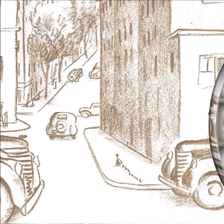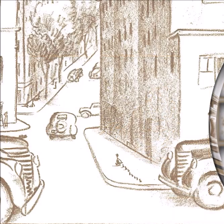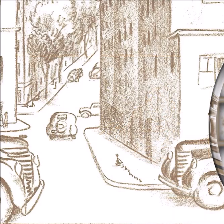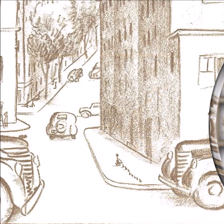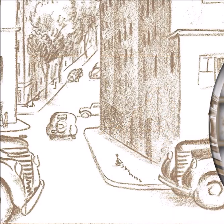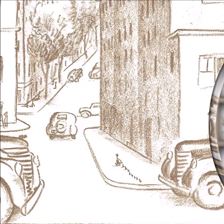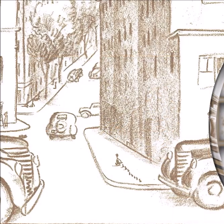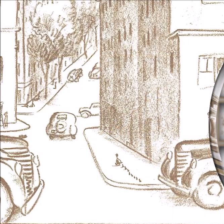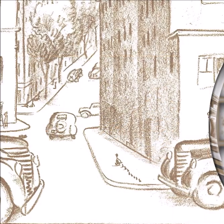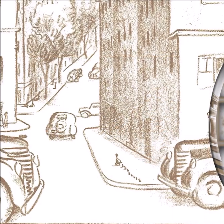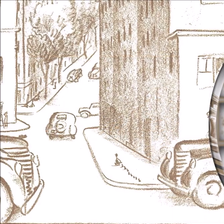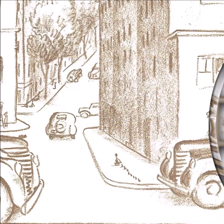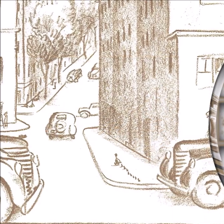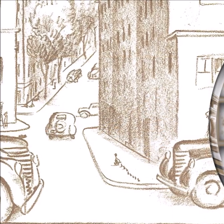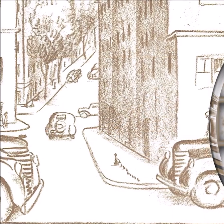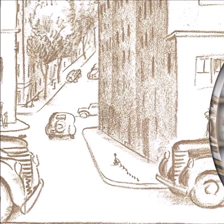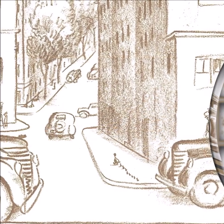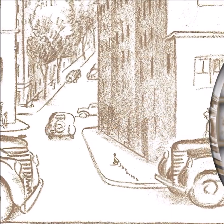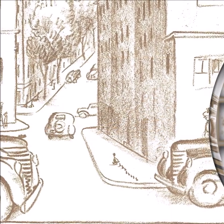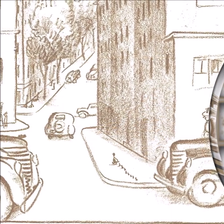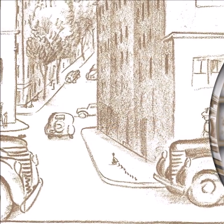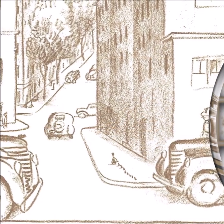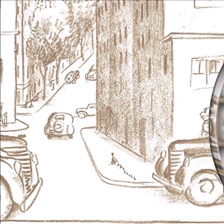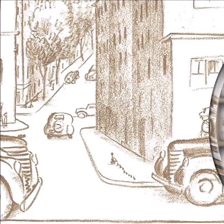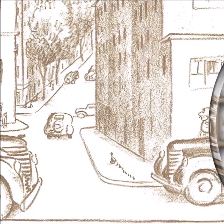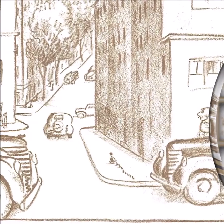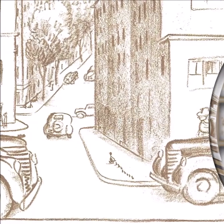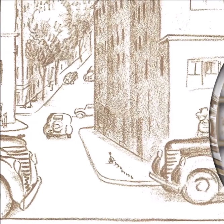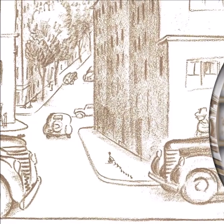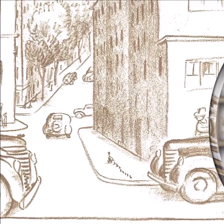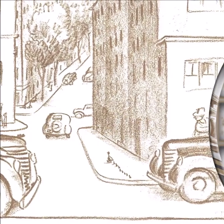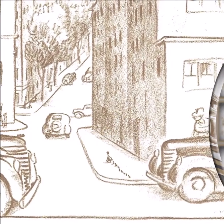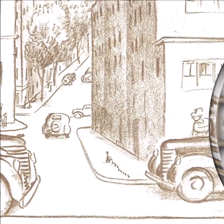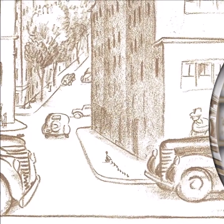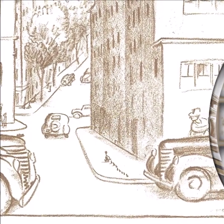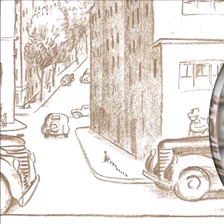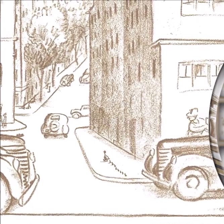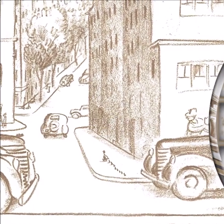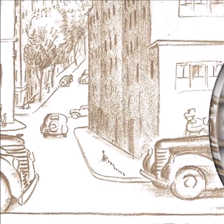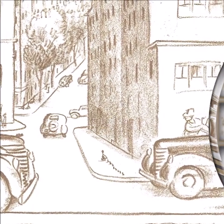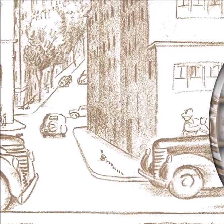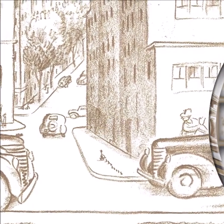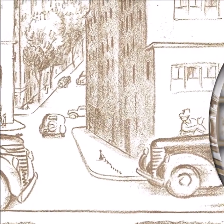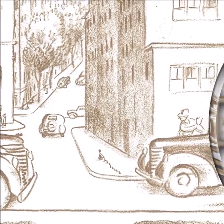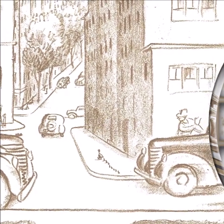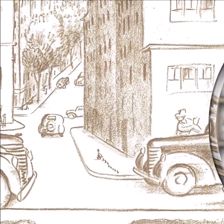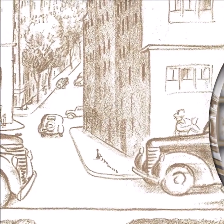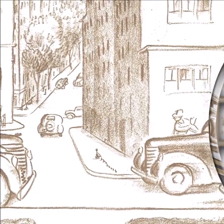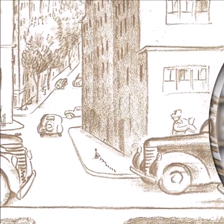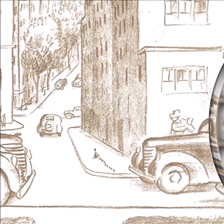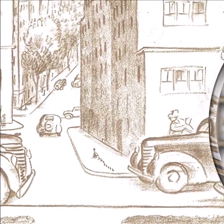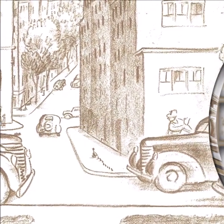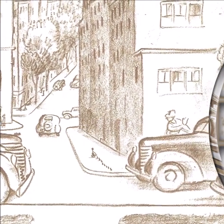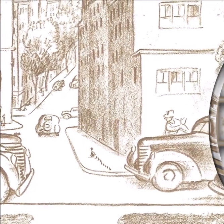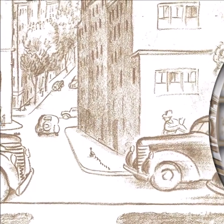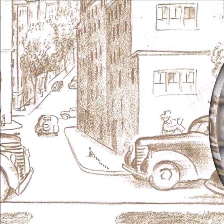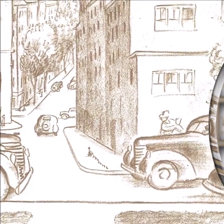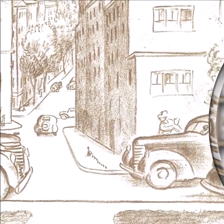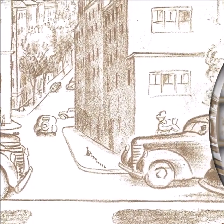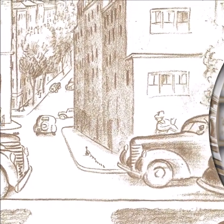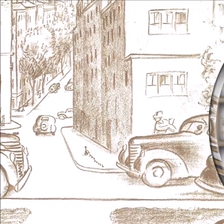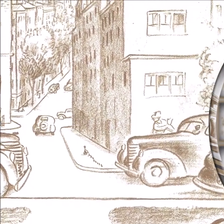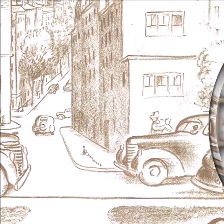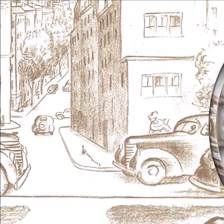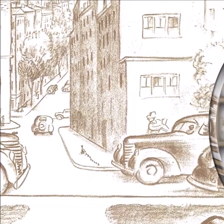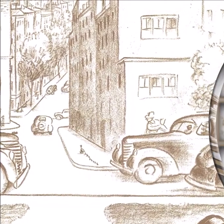As soon as Mrs. Mallard and the ducklings were safe on the other side and on their way down Mount Vernon Street,